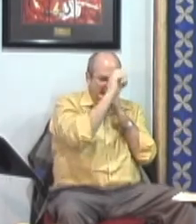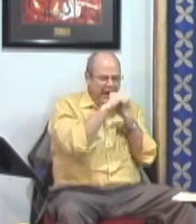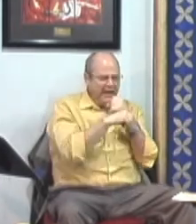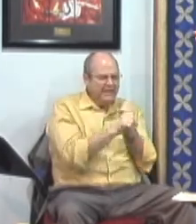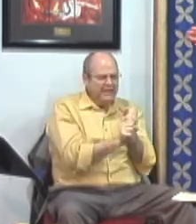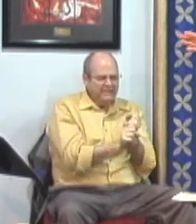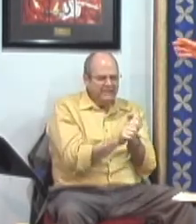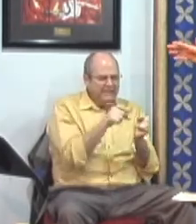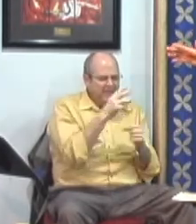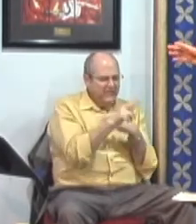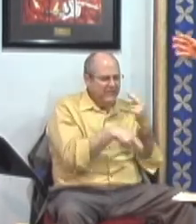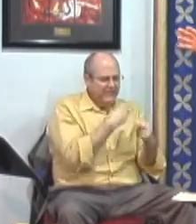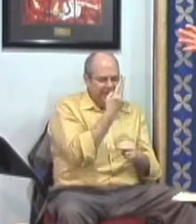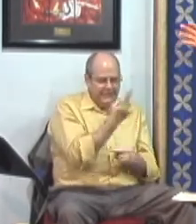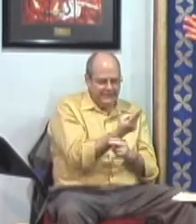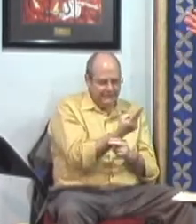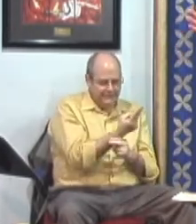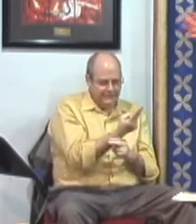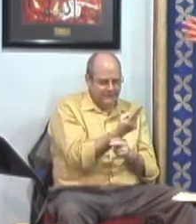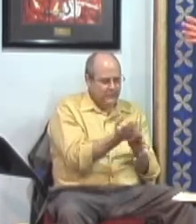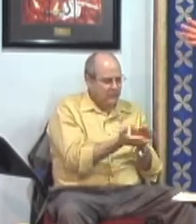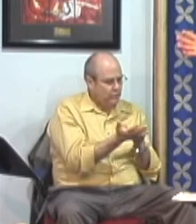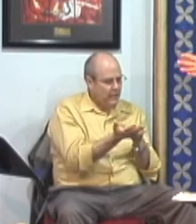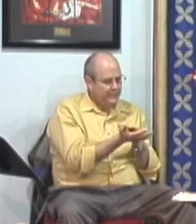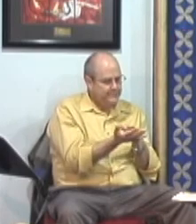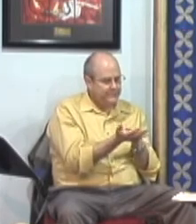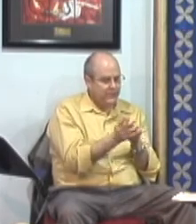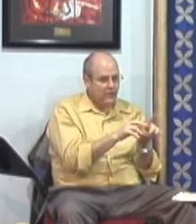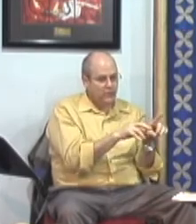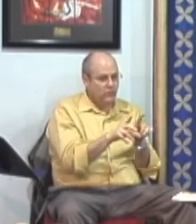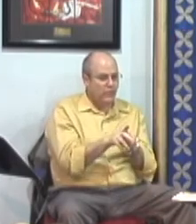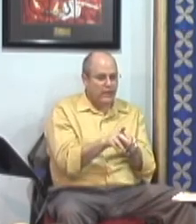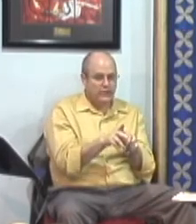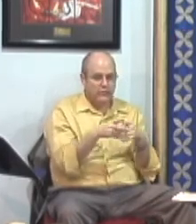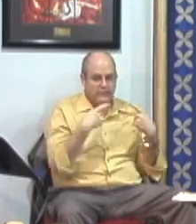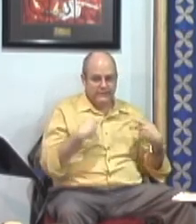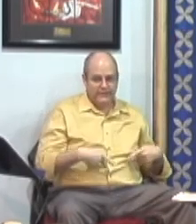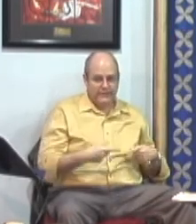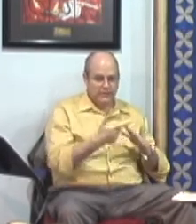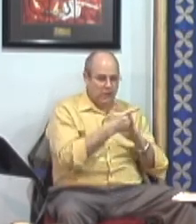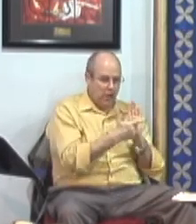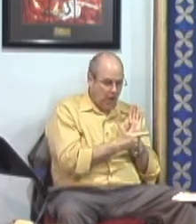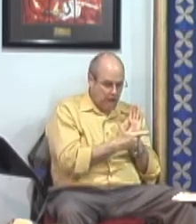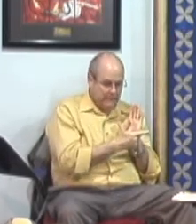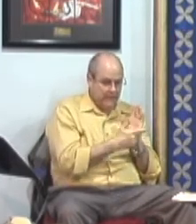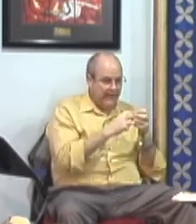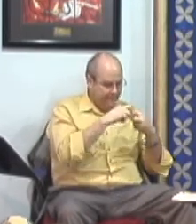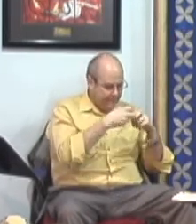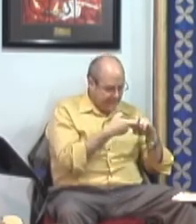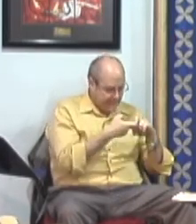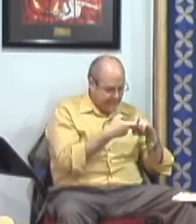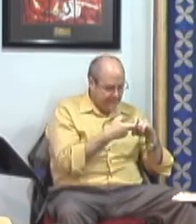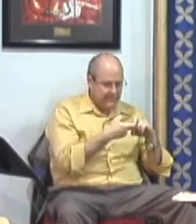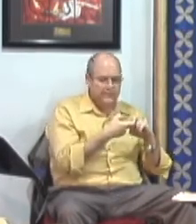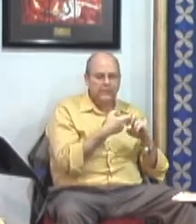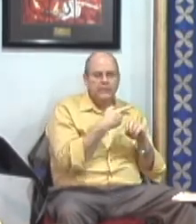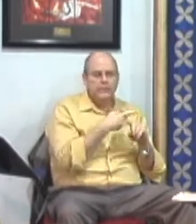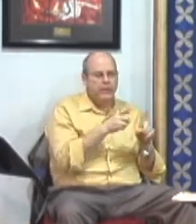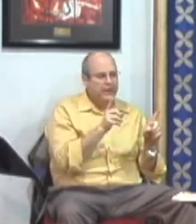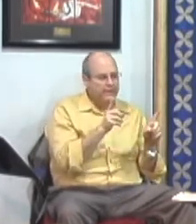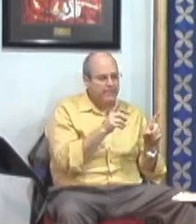this universe to run, as we all know, according to his physical laws, like the laws of physics. But he